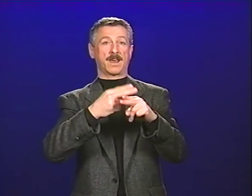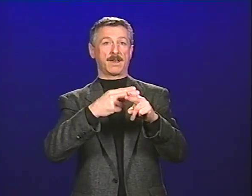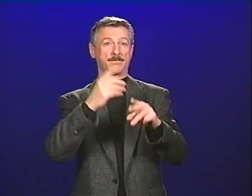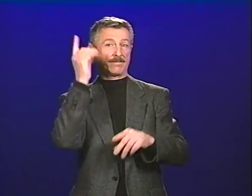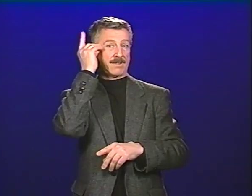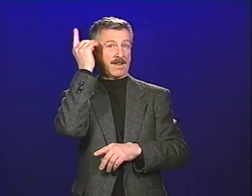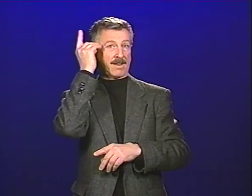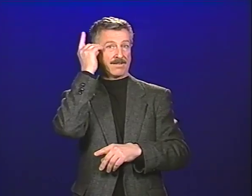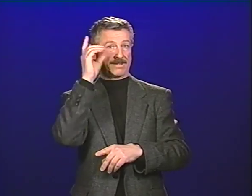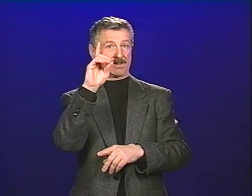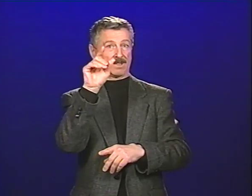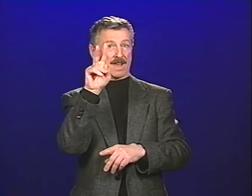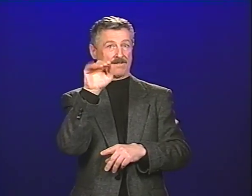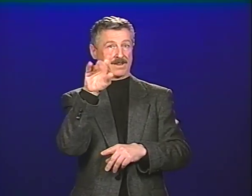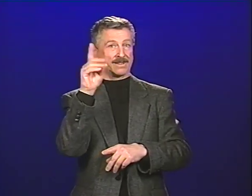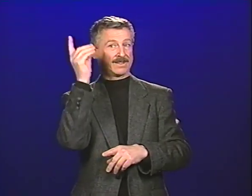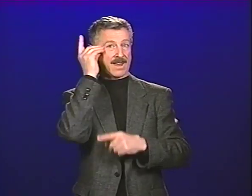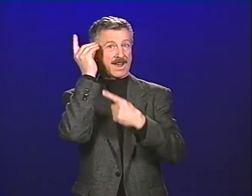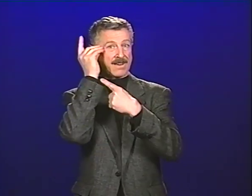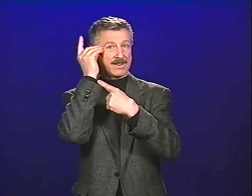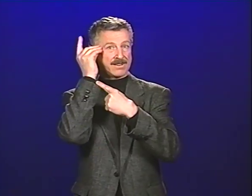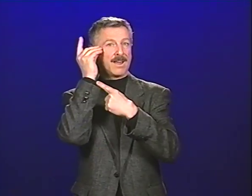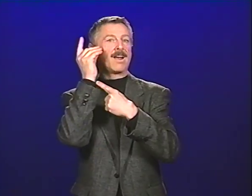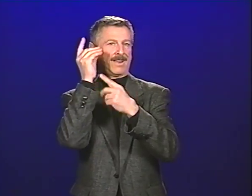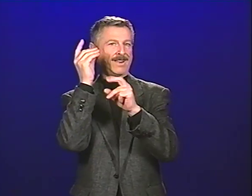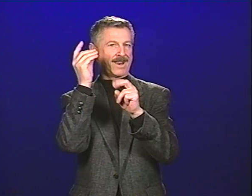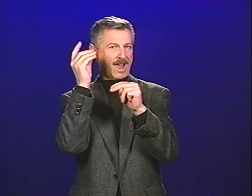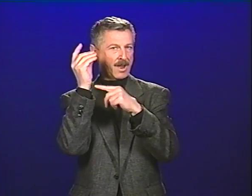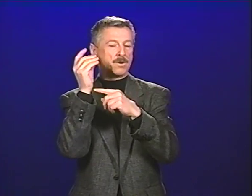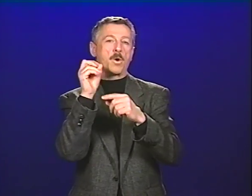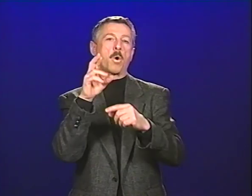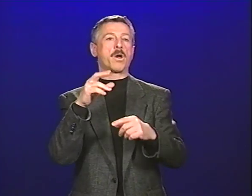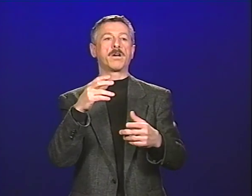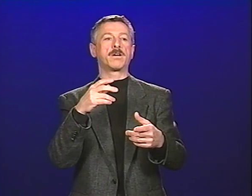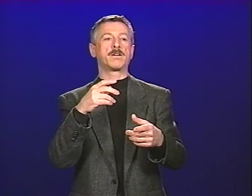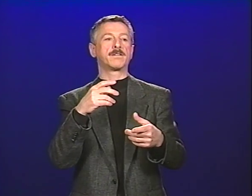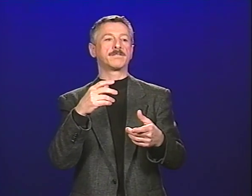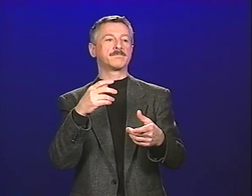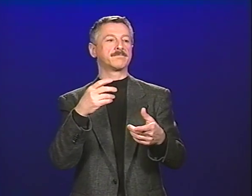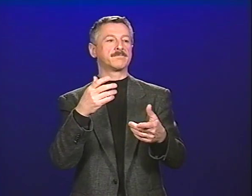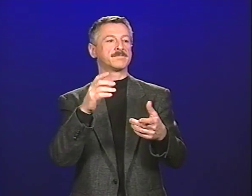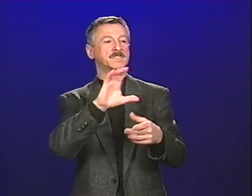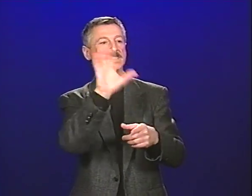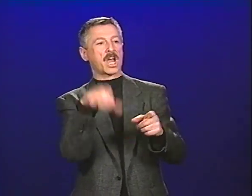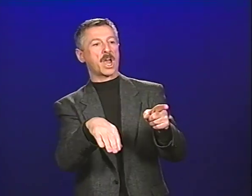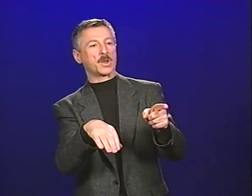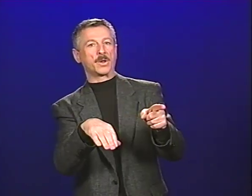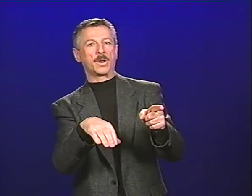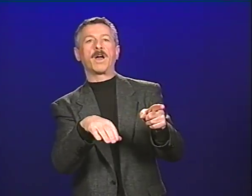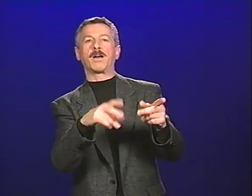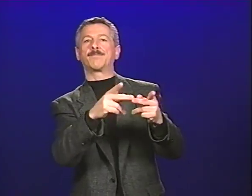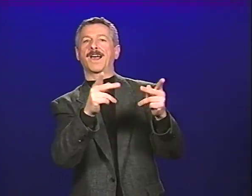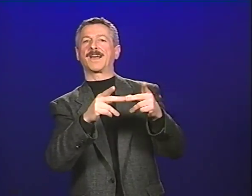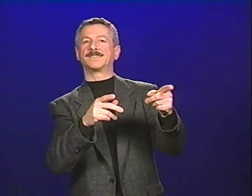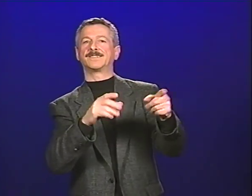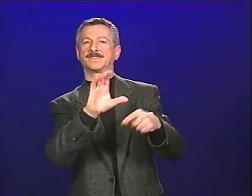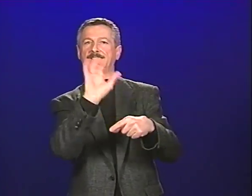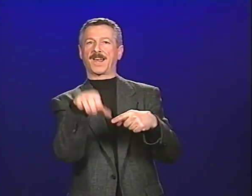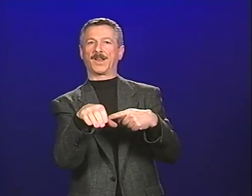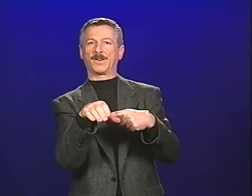For example, the name sign David at the temple is a noun referring to a specific person. The sign Chicago